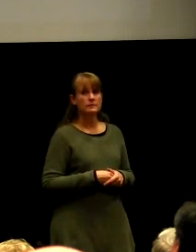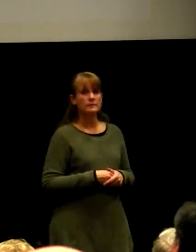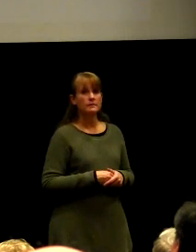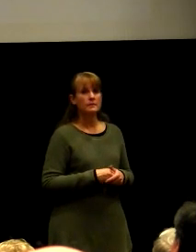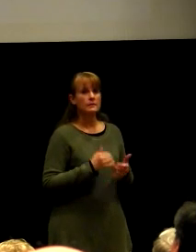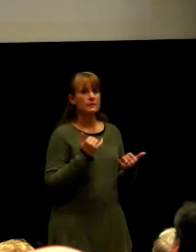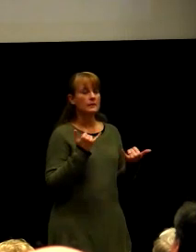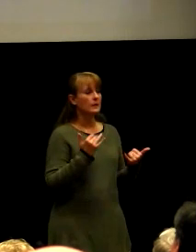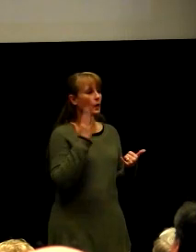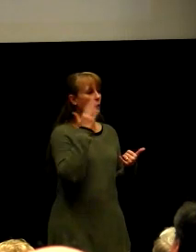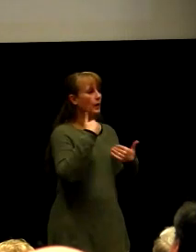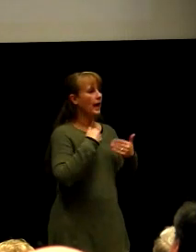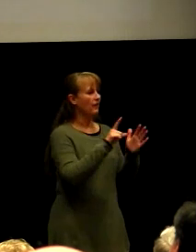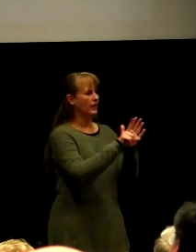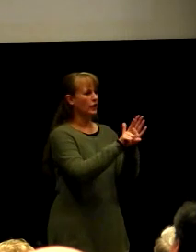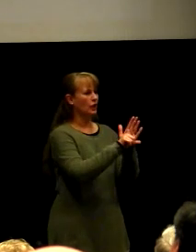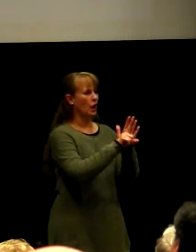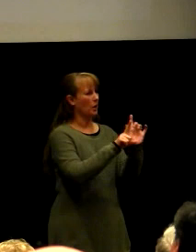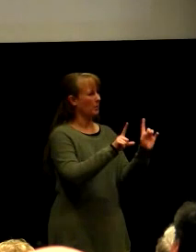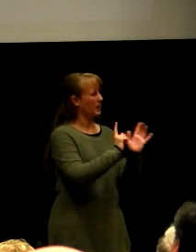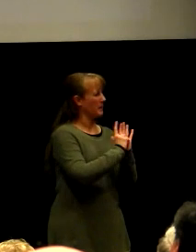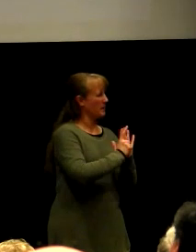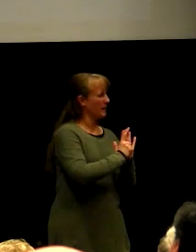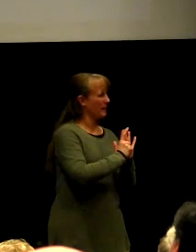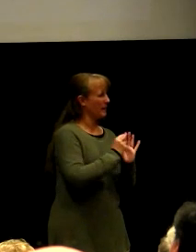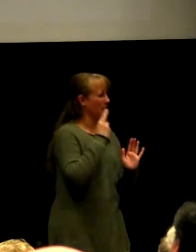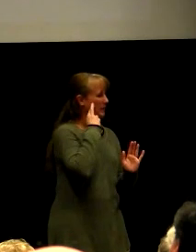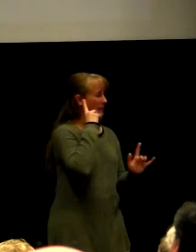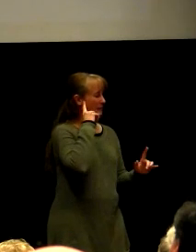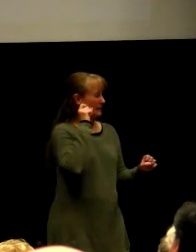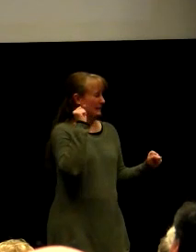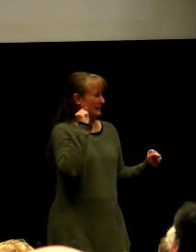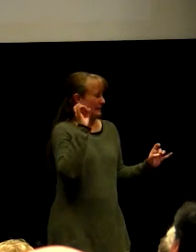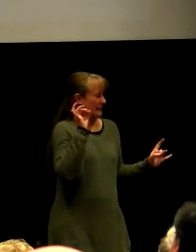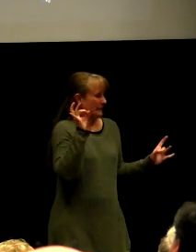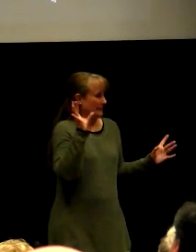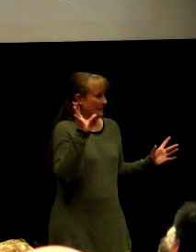There's going to be an alarm. I'm going to turn it down before the alarm sets off because it's piercing.